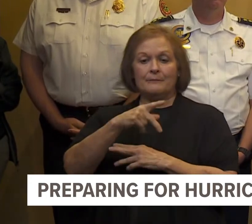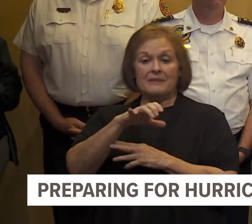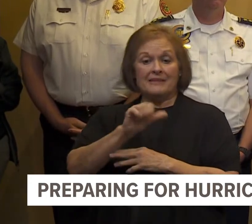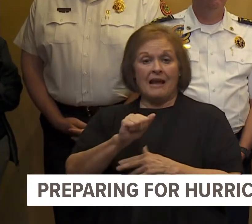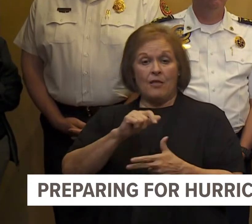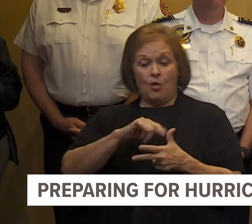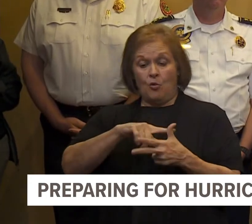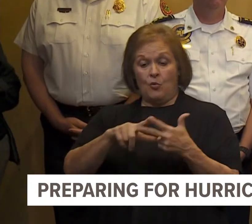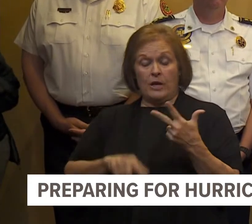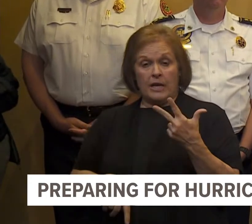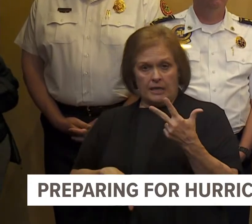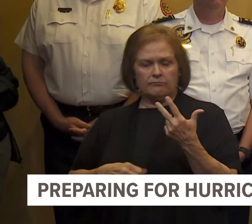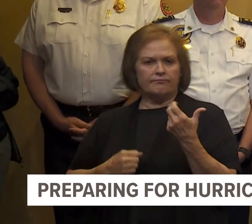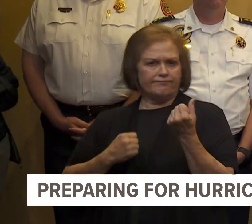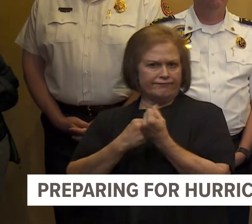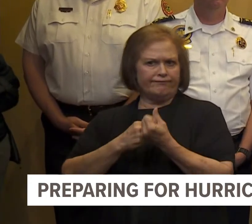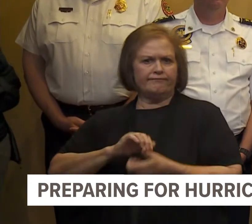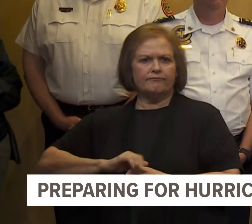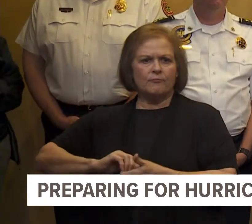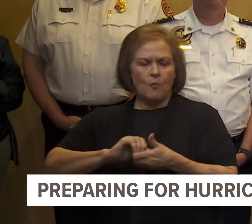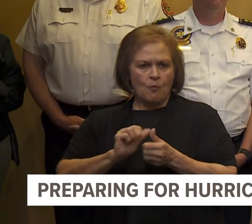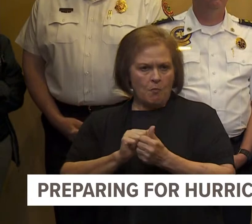those three are